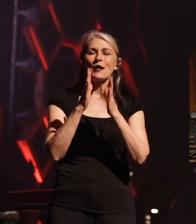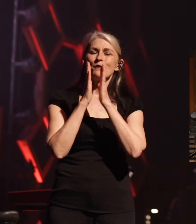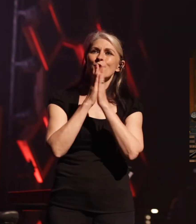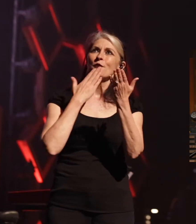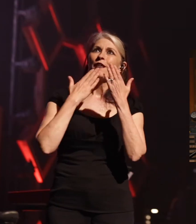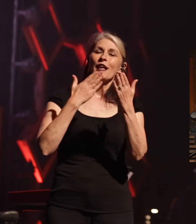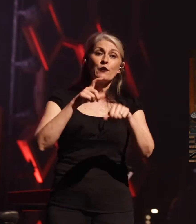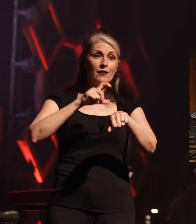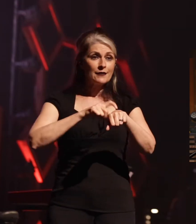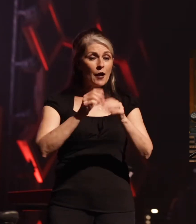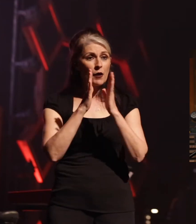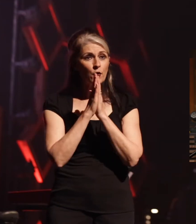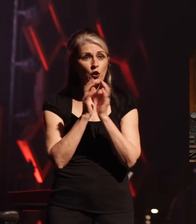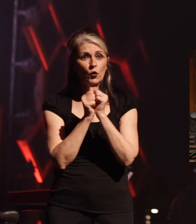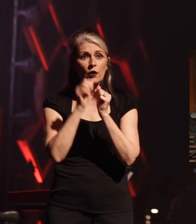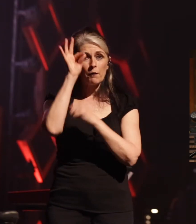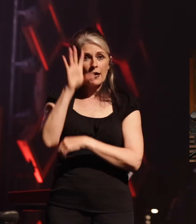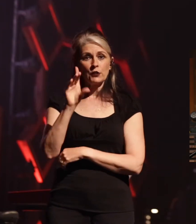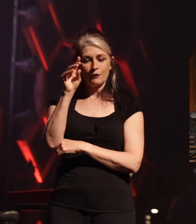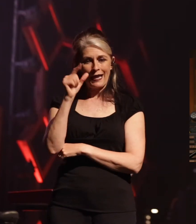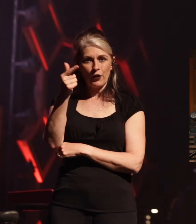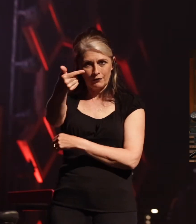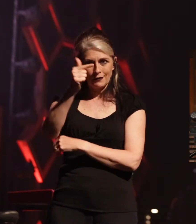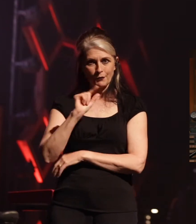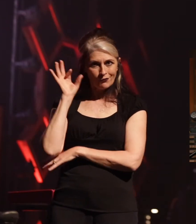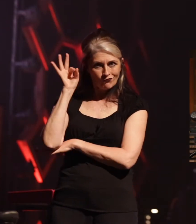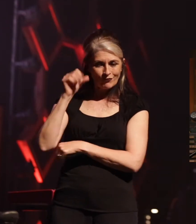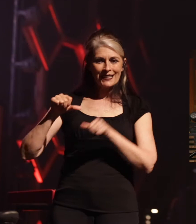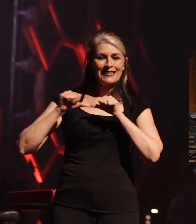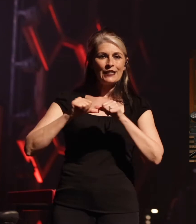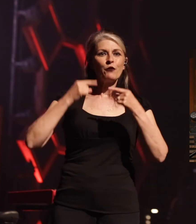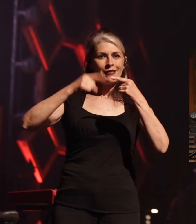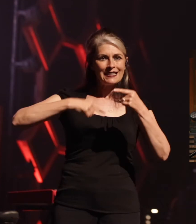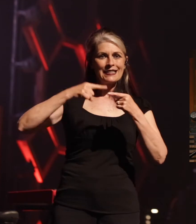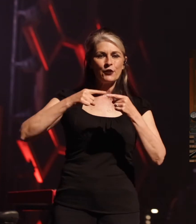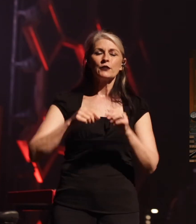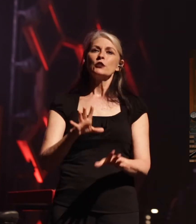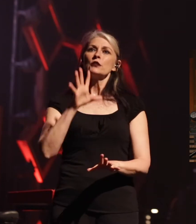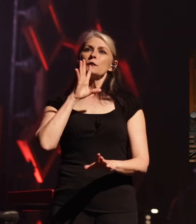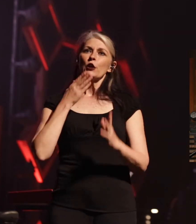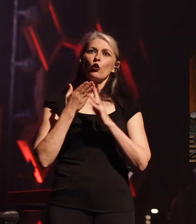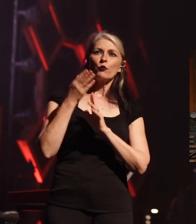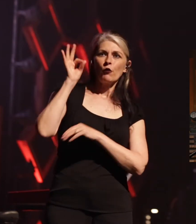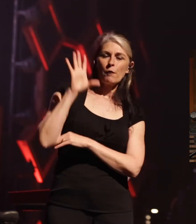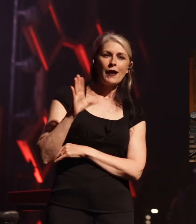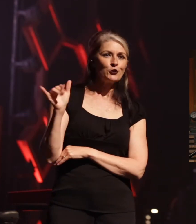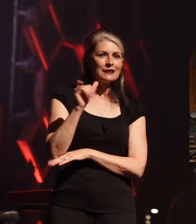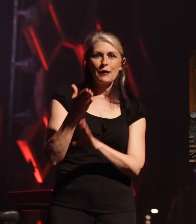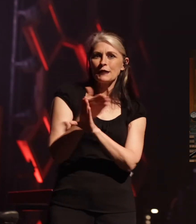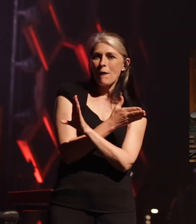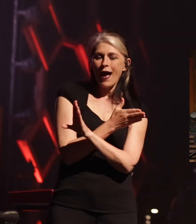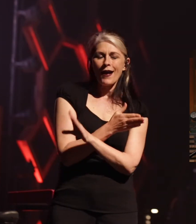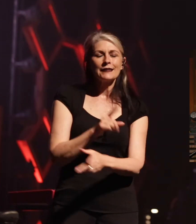this time. I pray you be with Pastor Daniel as he comes to continue this series, God. Just speak through him as you have been in the past. And we just give you